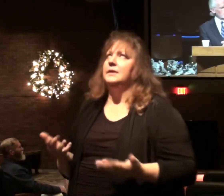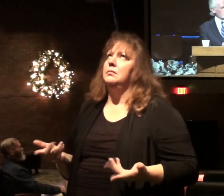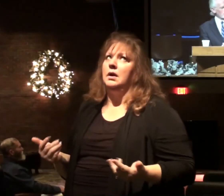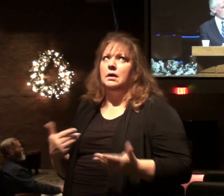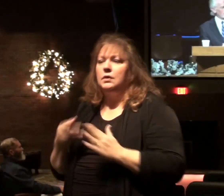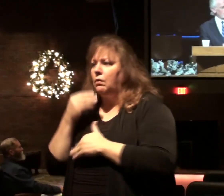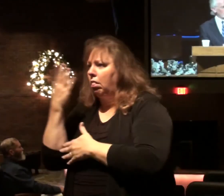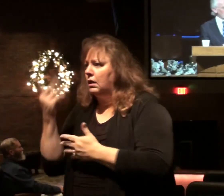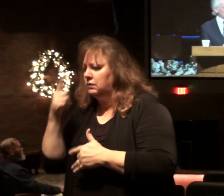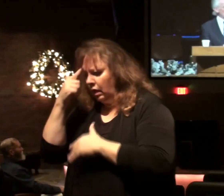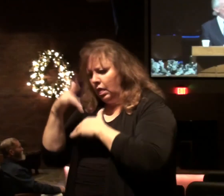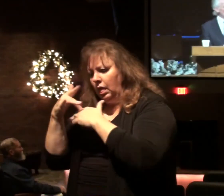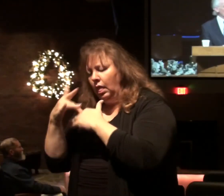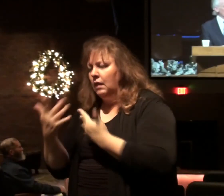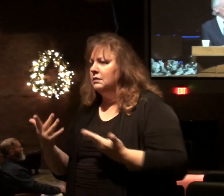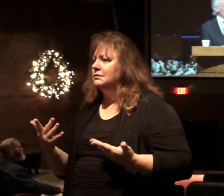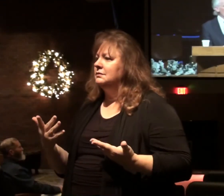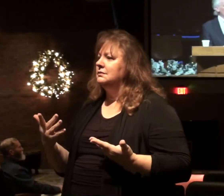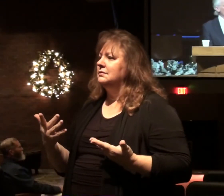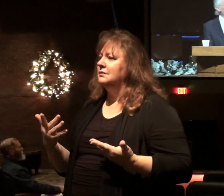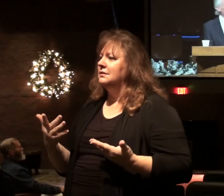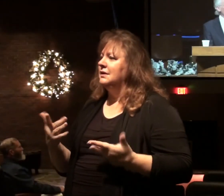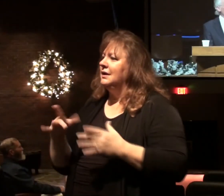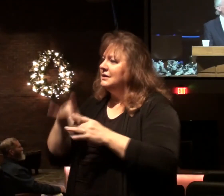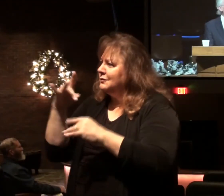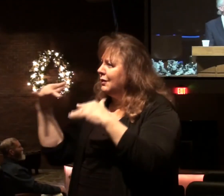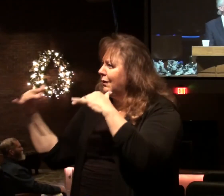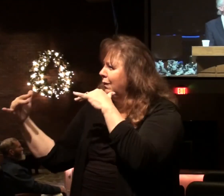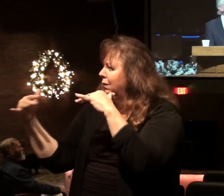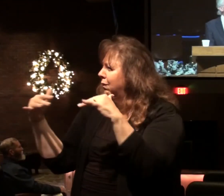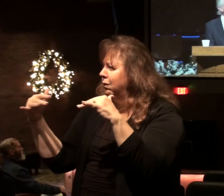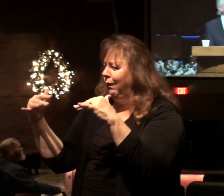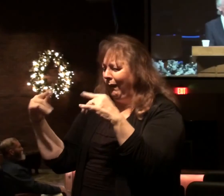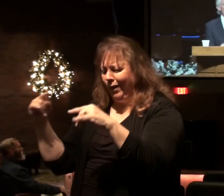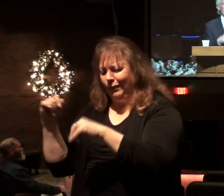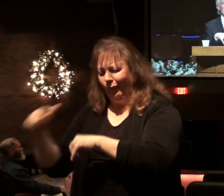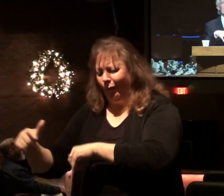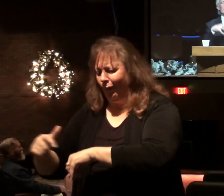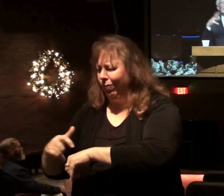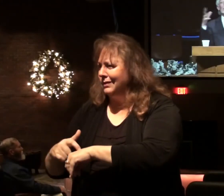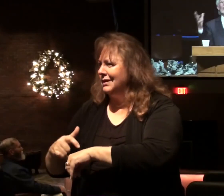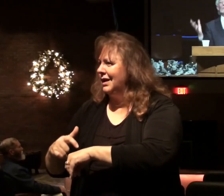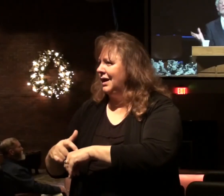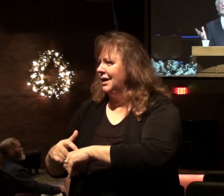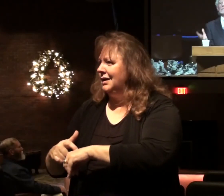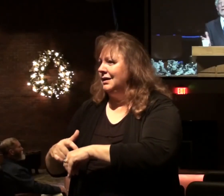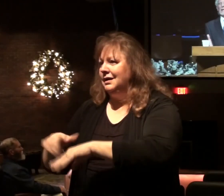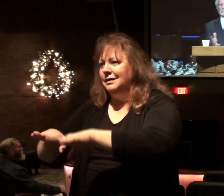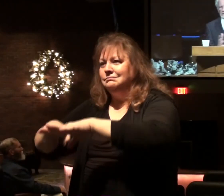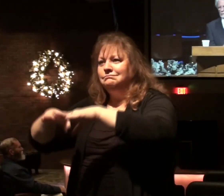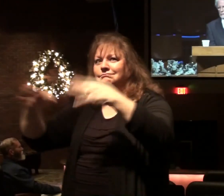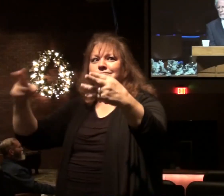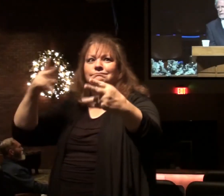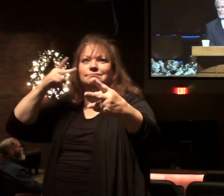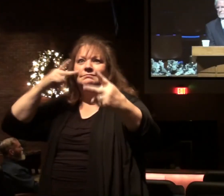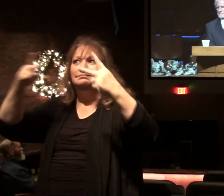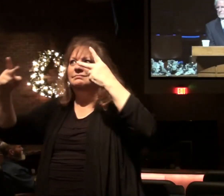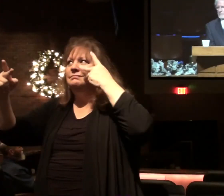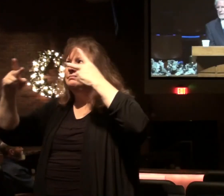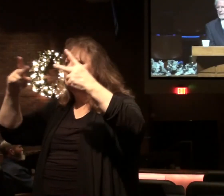about. It's a spiritual battle going on all the time. It becomes more openly